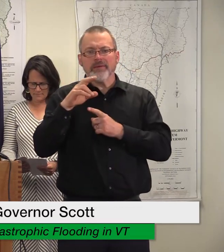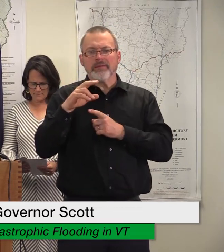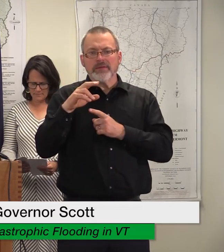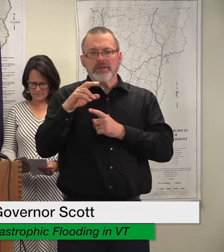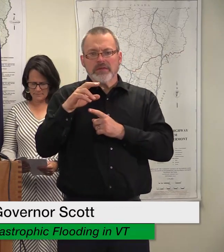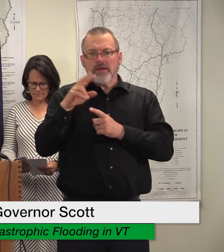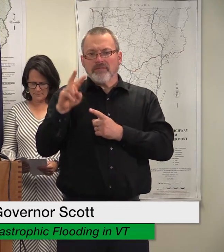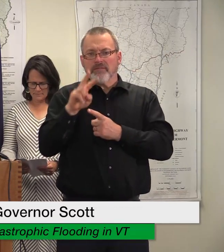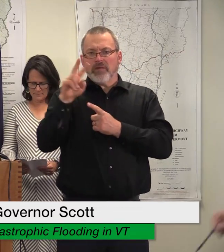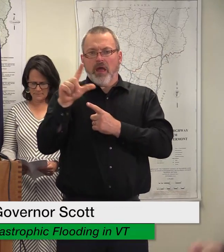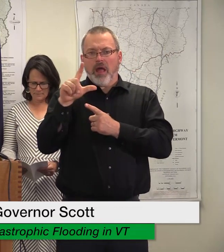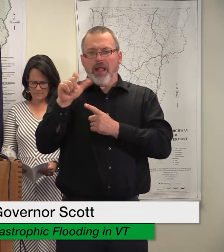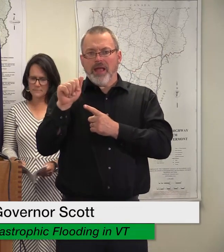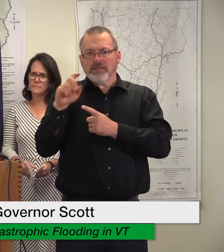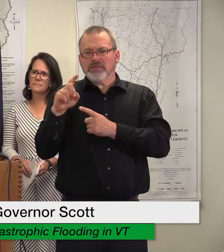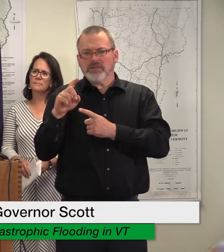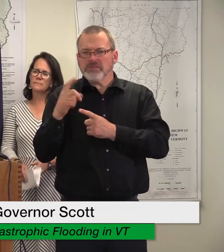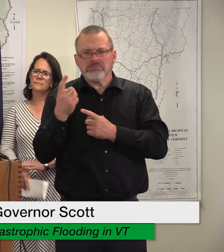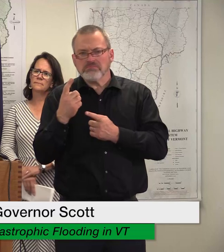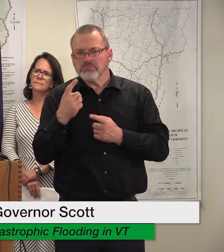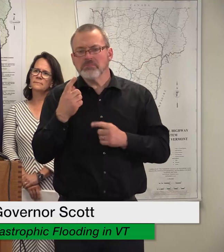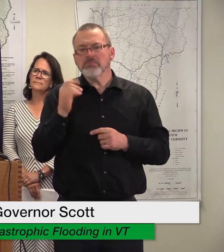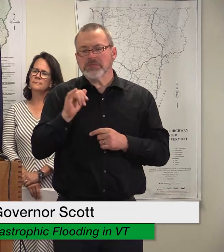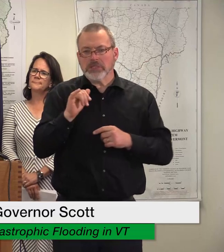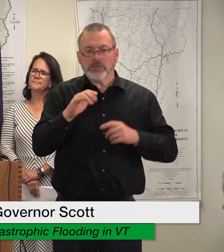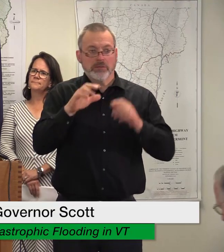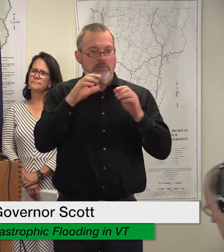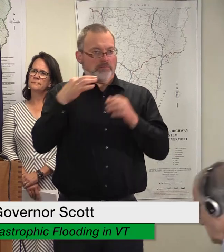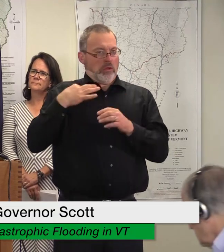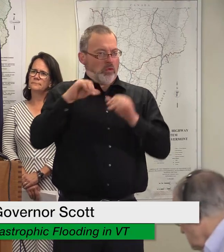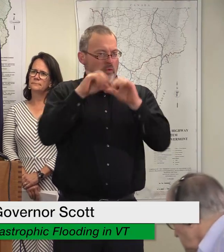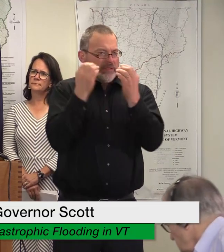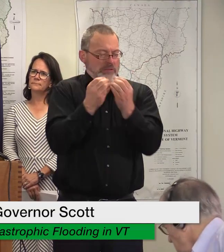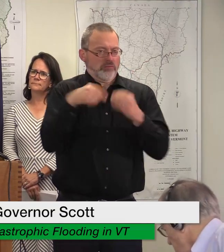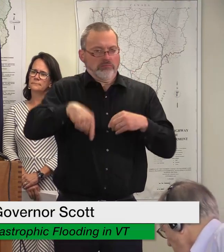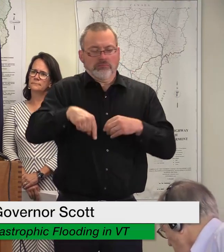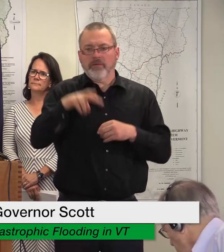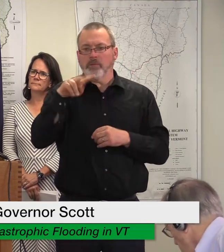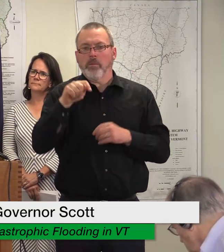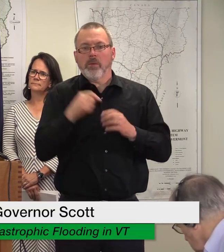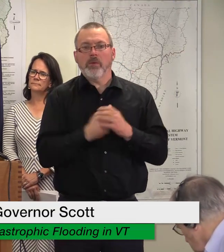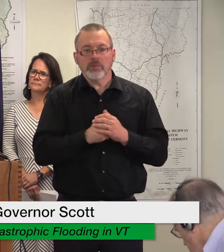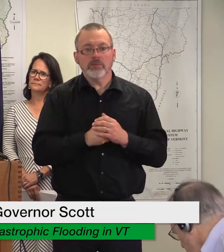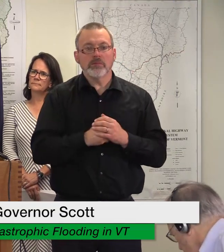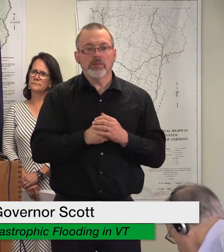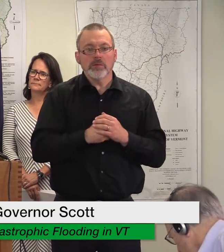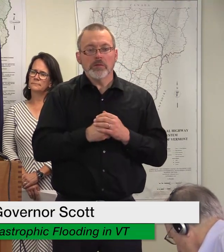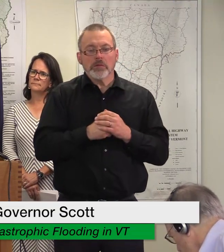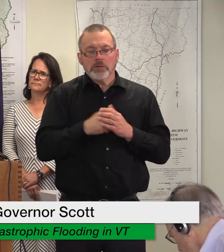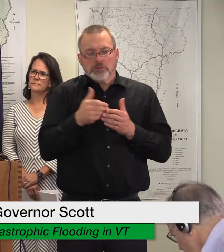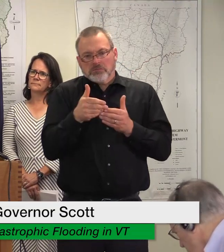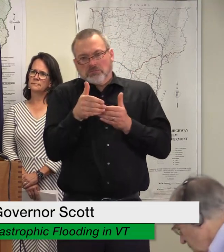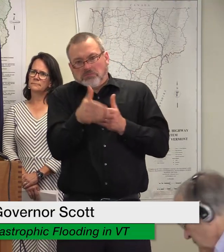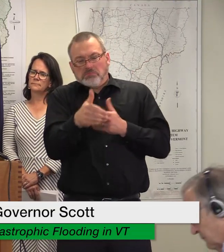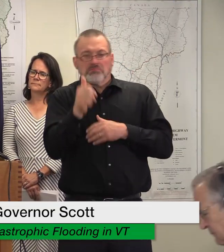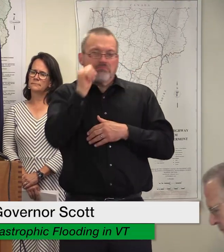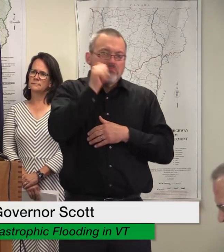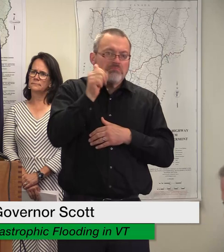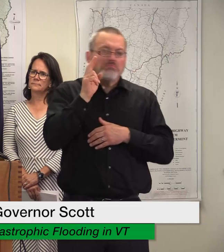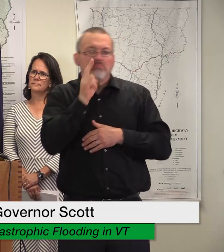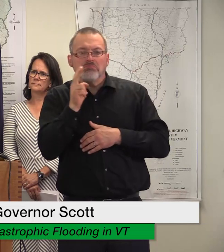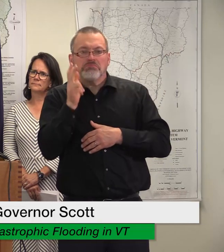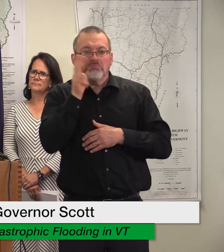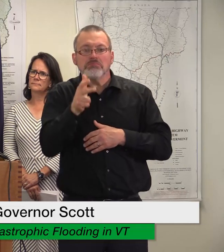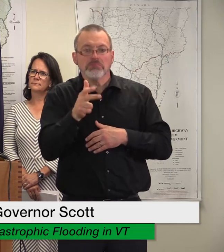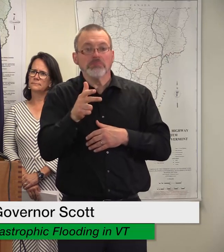Another update relative to volunteers. Within the next couple of days, we expect to add the ability to register